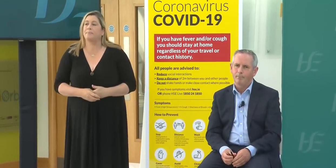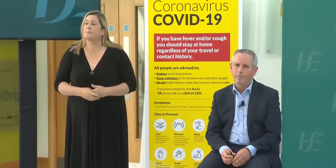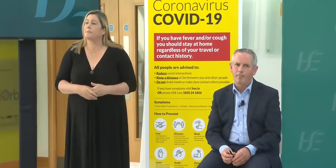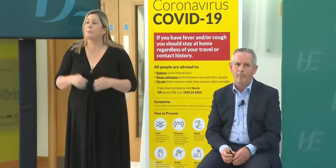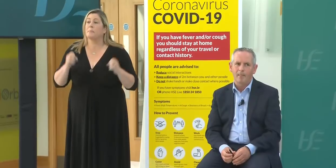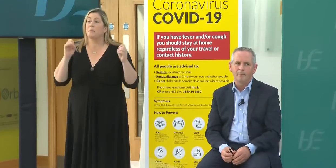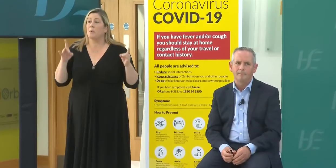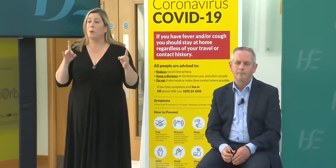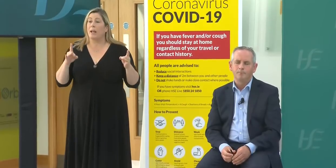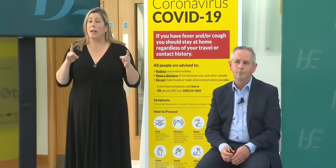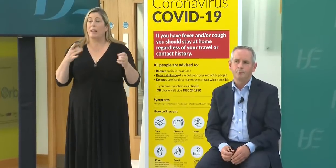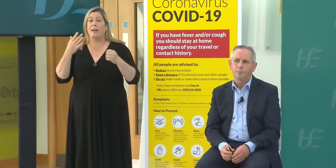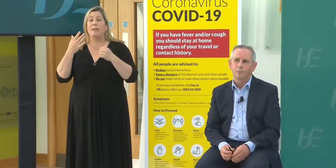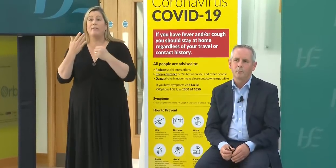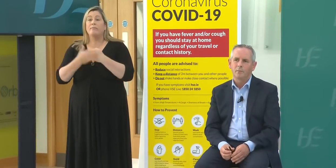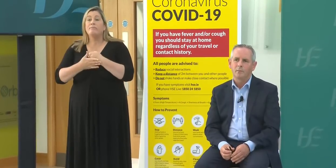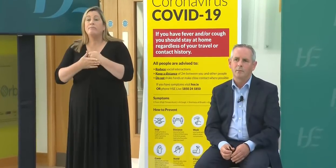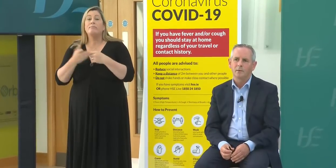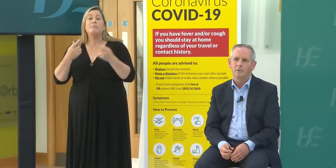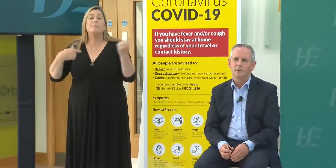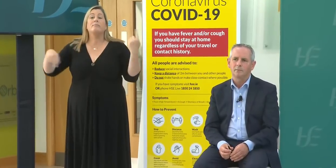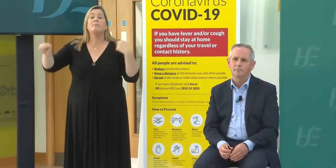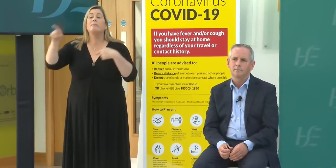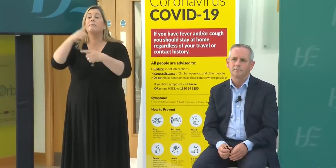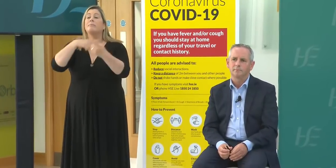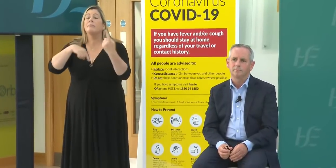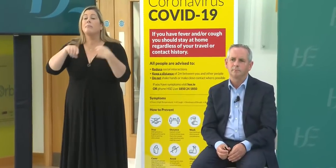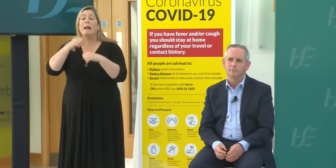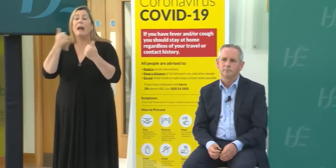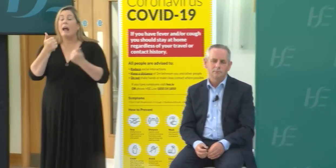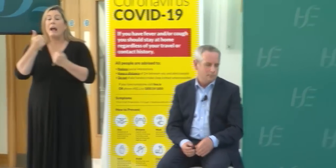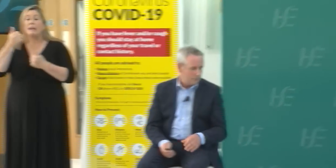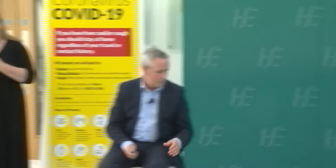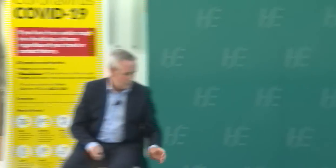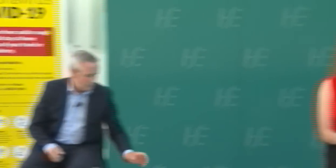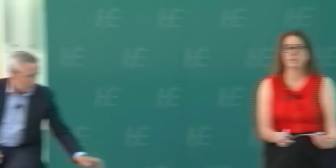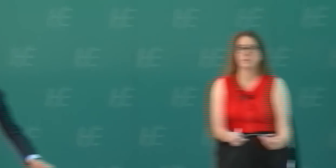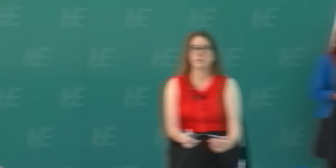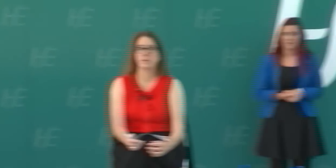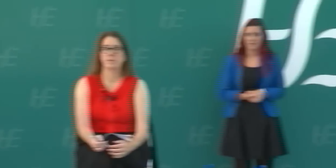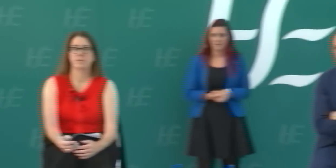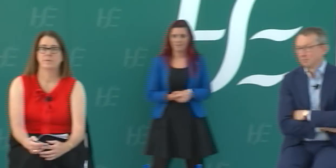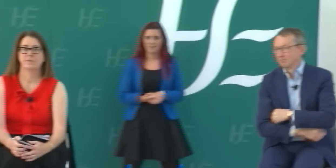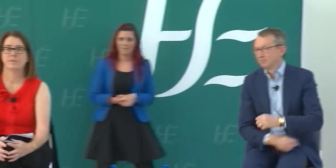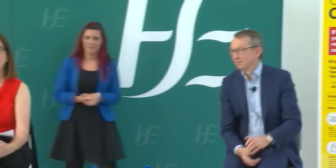Okay, we've done a full round. Sinead, Kesh, Gaelga, Quig, Dr. Henry.